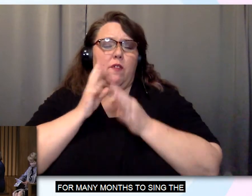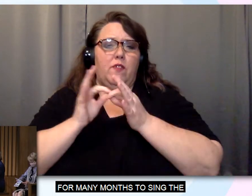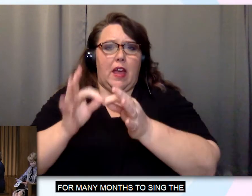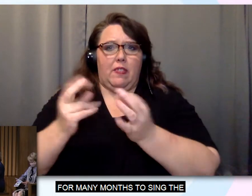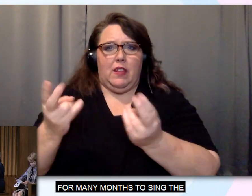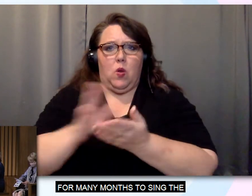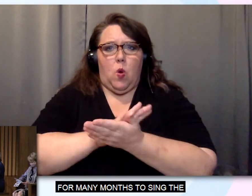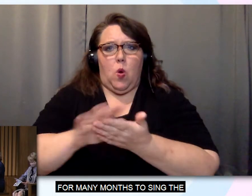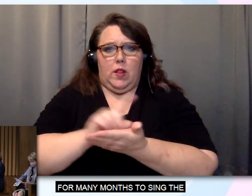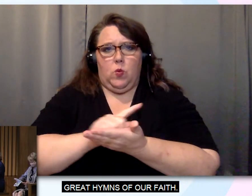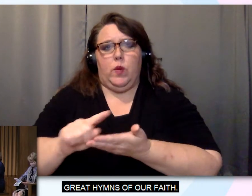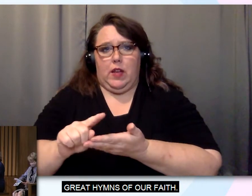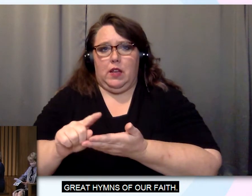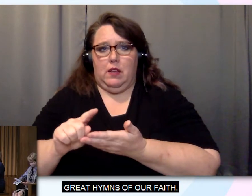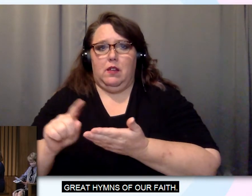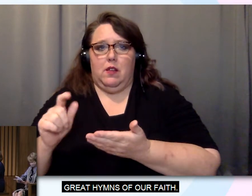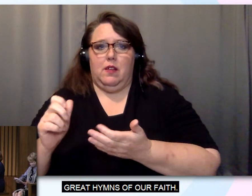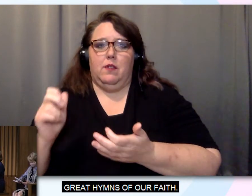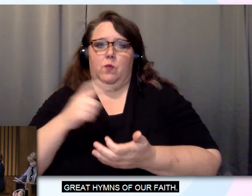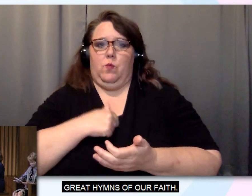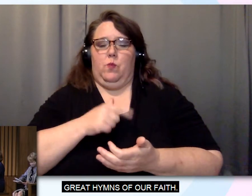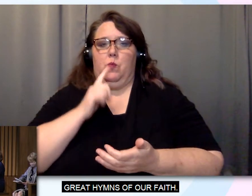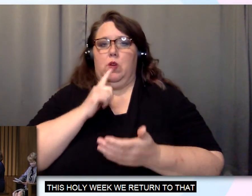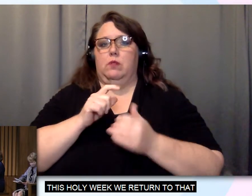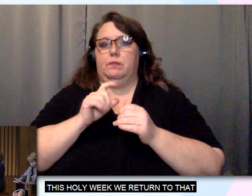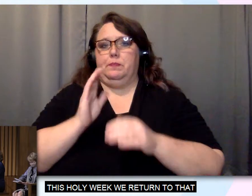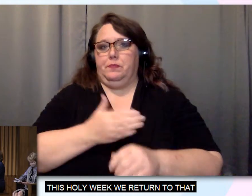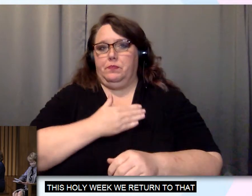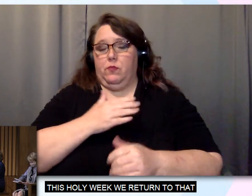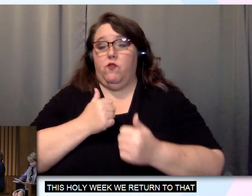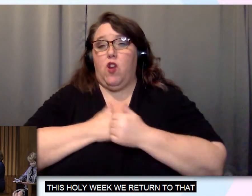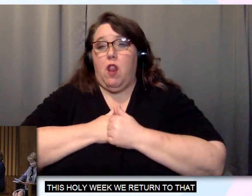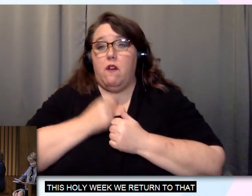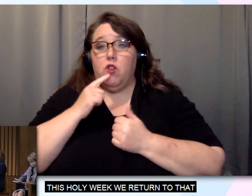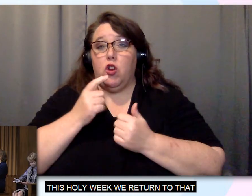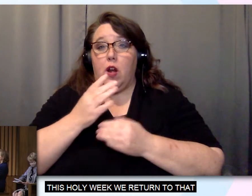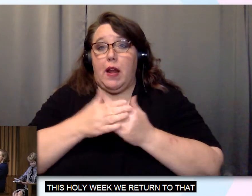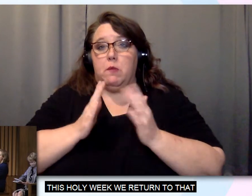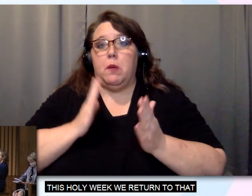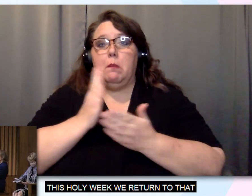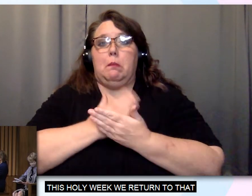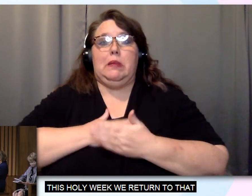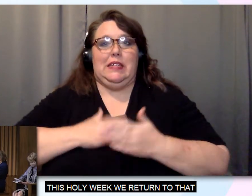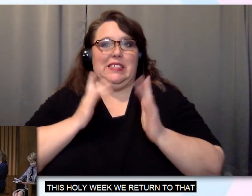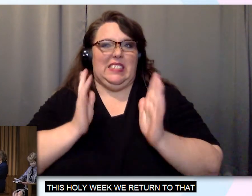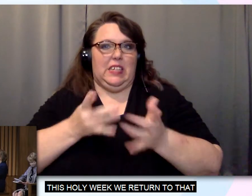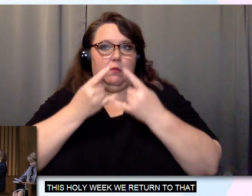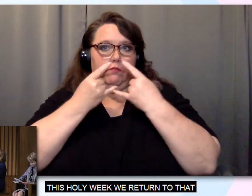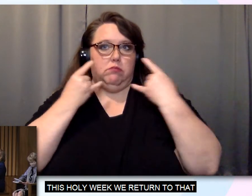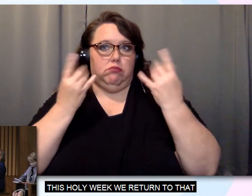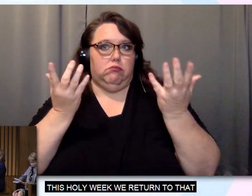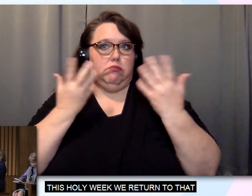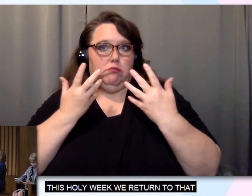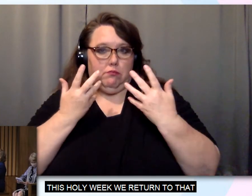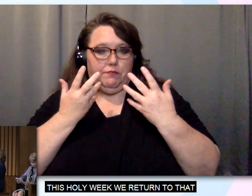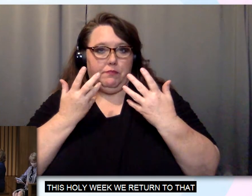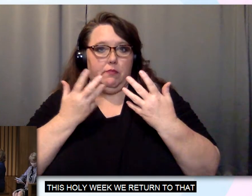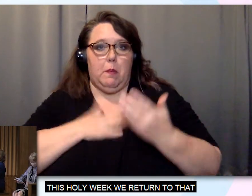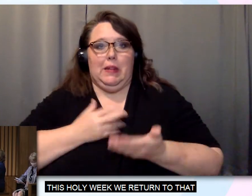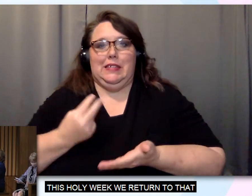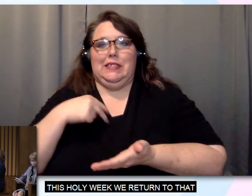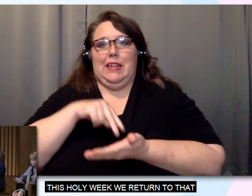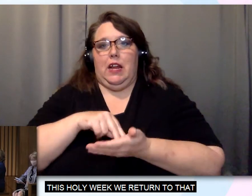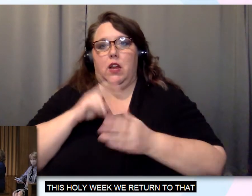our faith, and this Holy Week we return to that means of grace. So out of love for your neighbor, please keep your mask securely